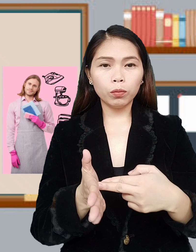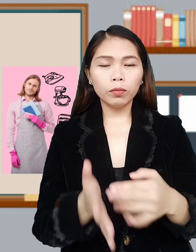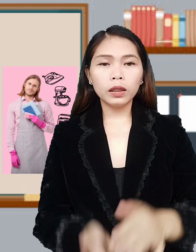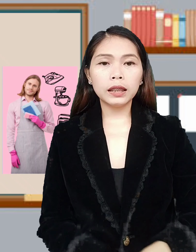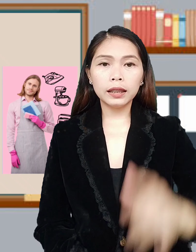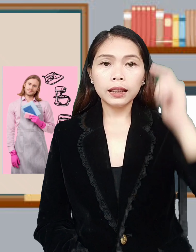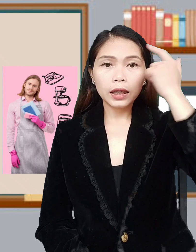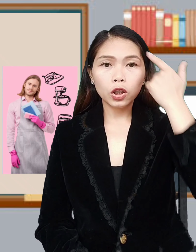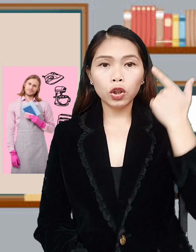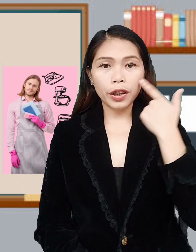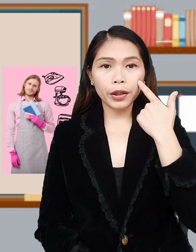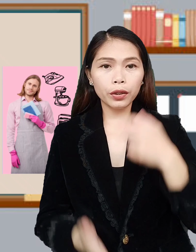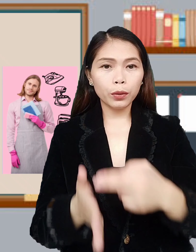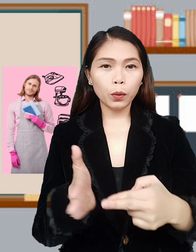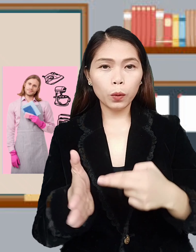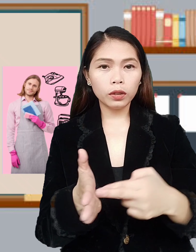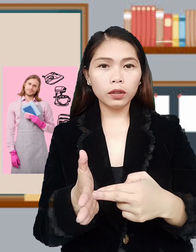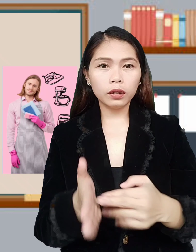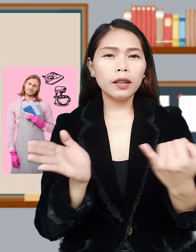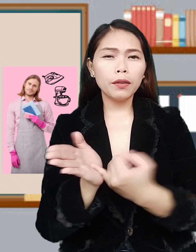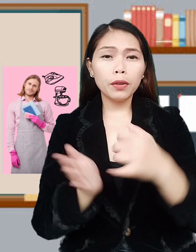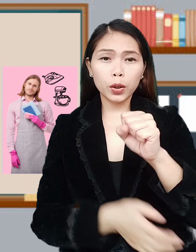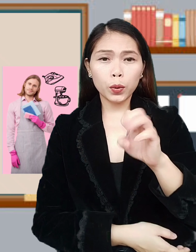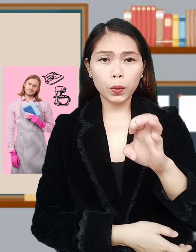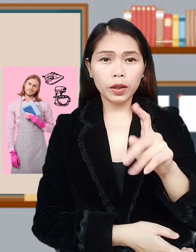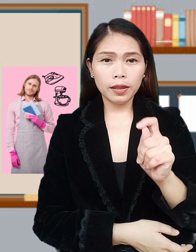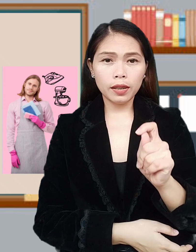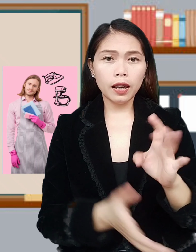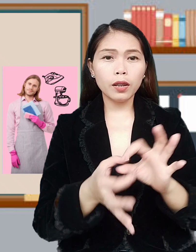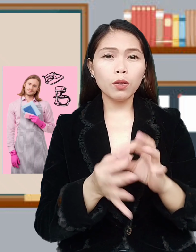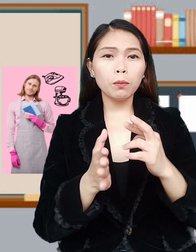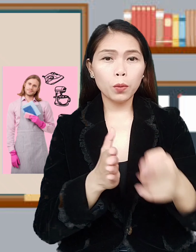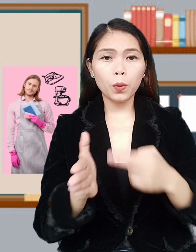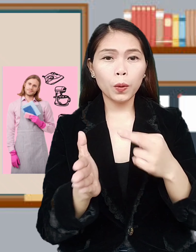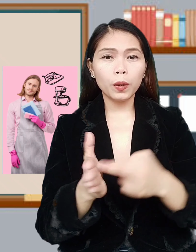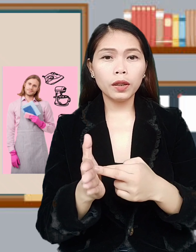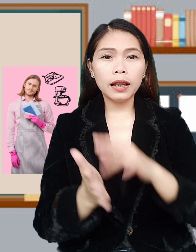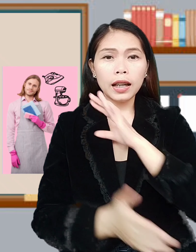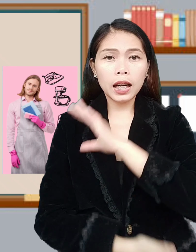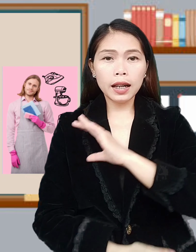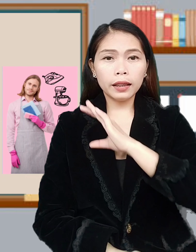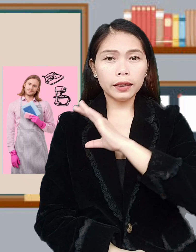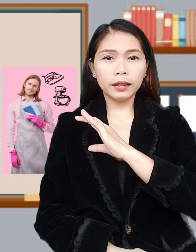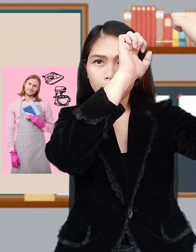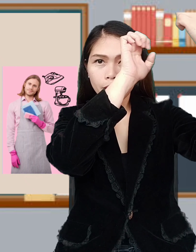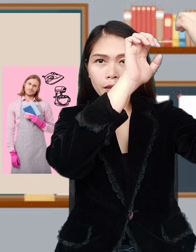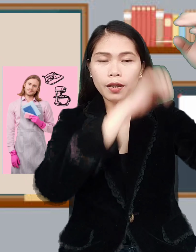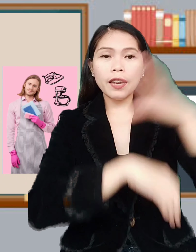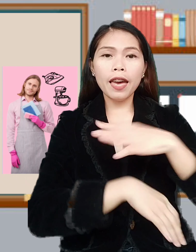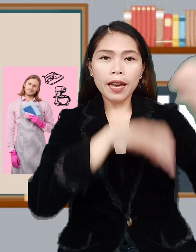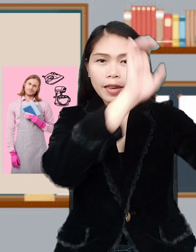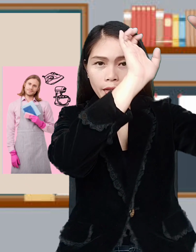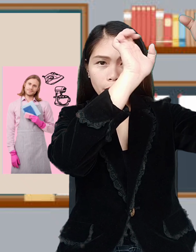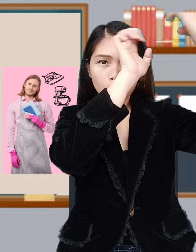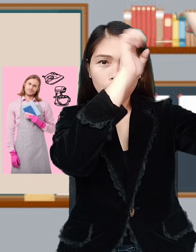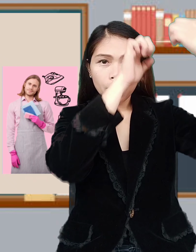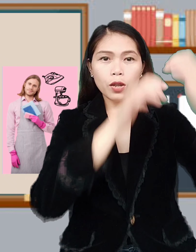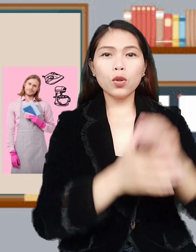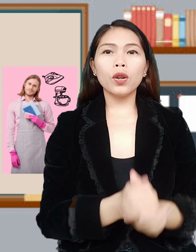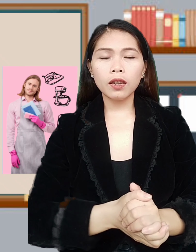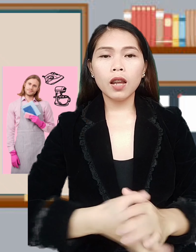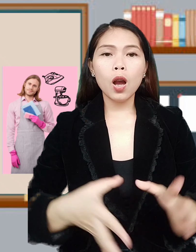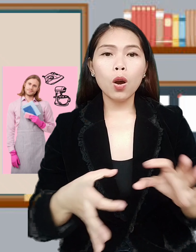Gender role. Gender role refers to a set of roles, characteristics, and